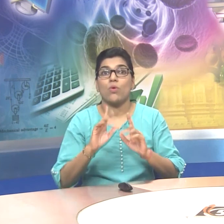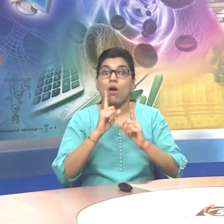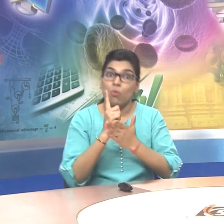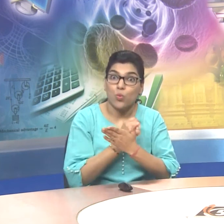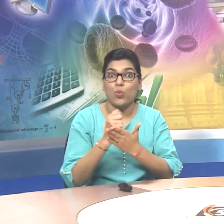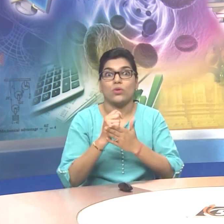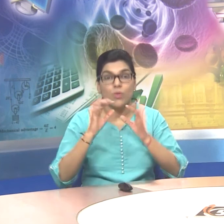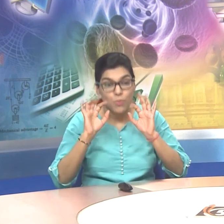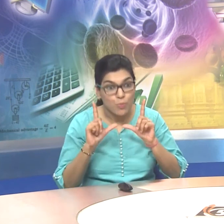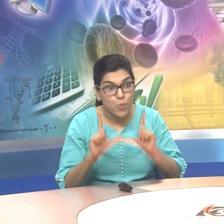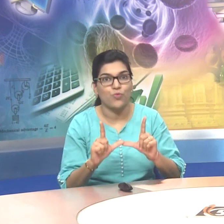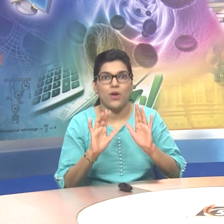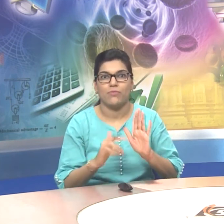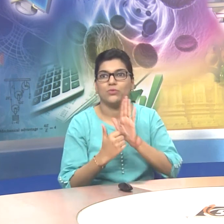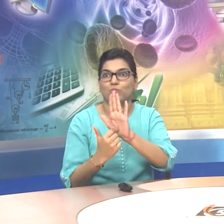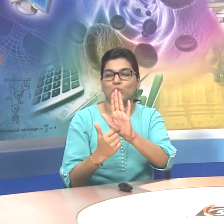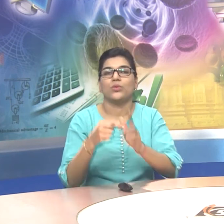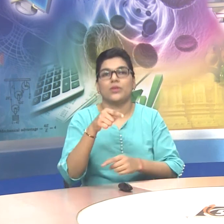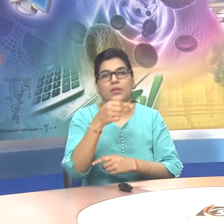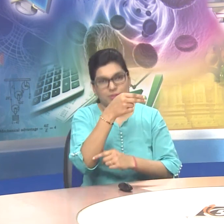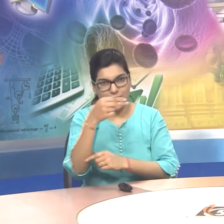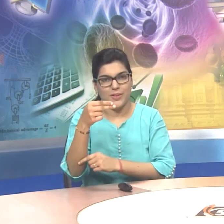And proof to original. It means